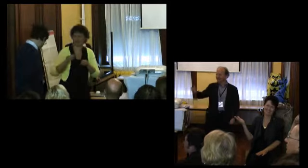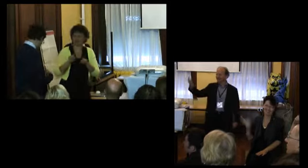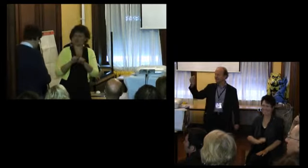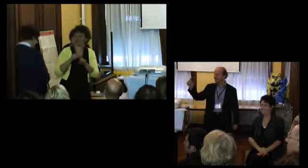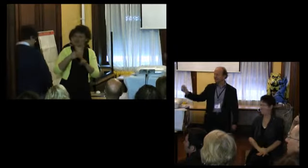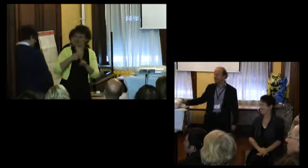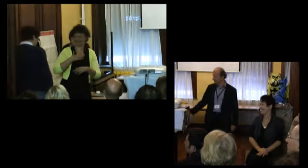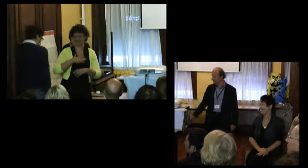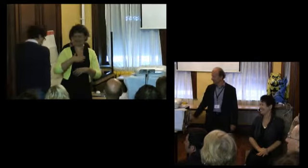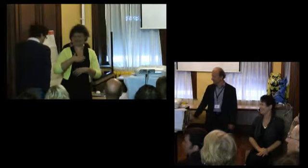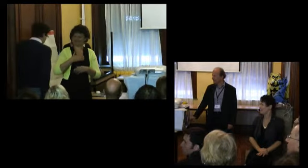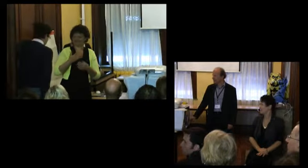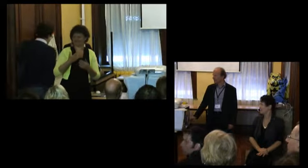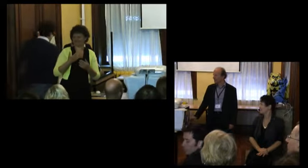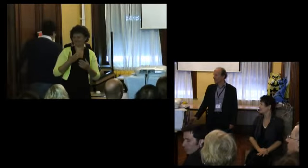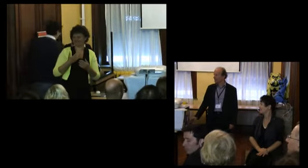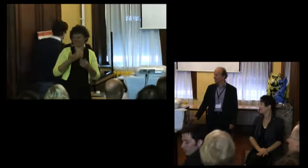Thank you.